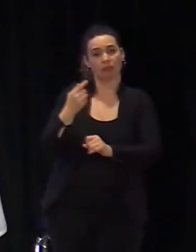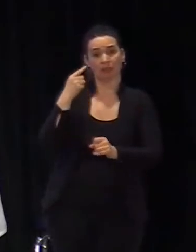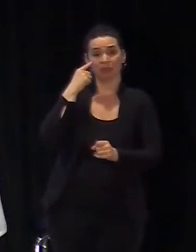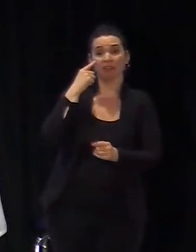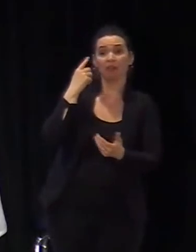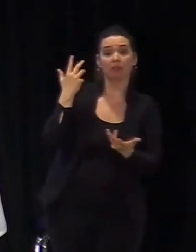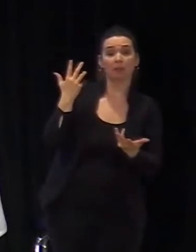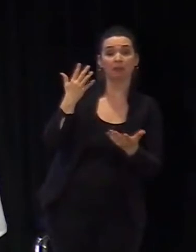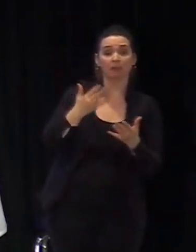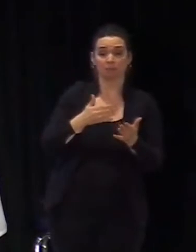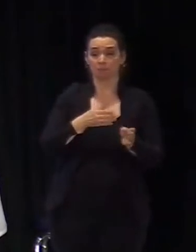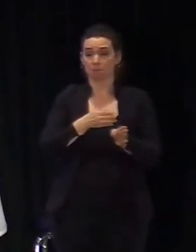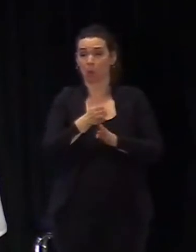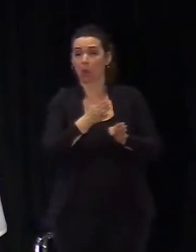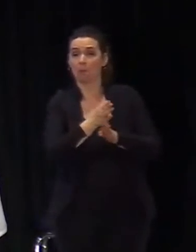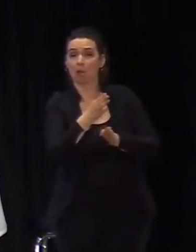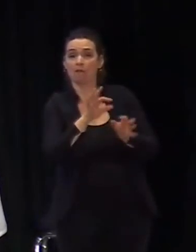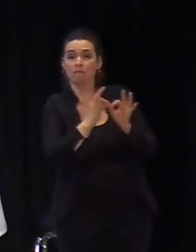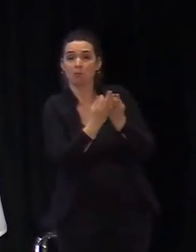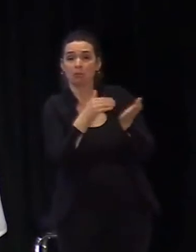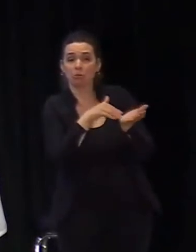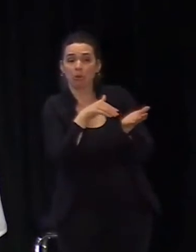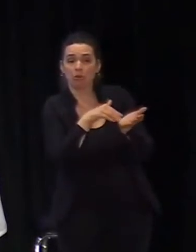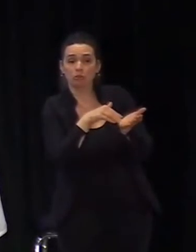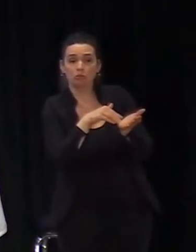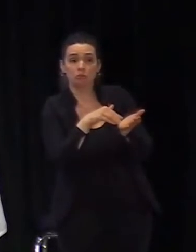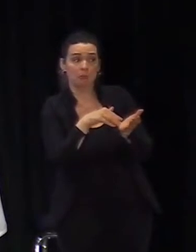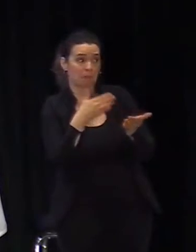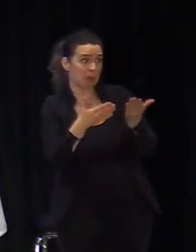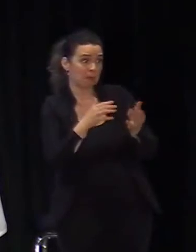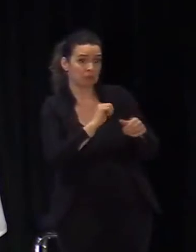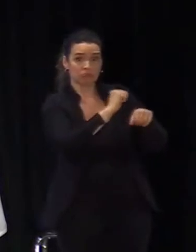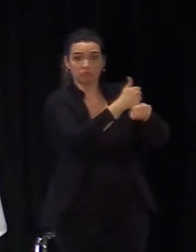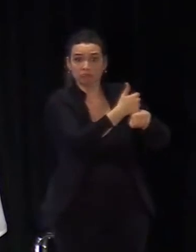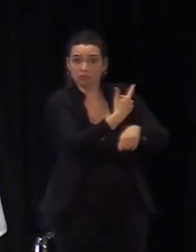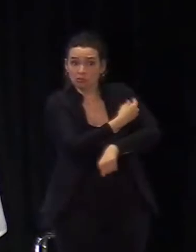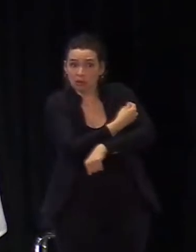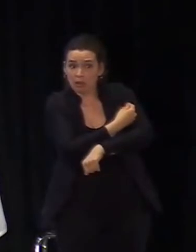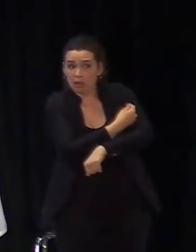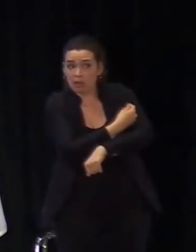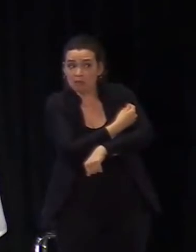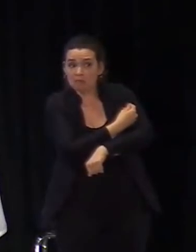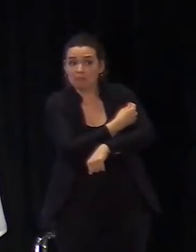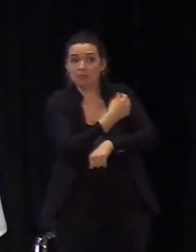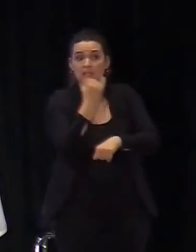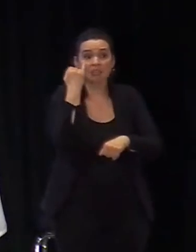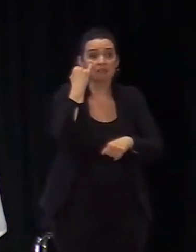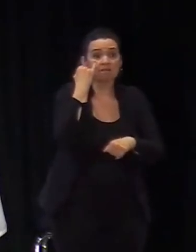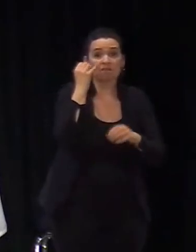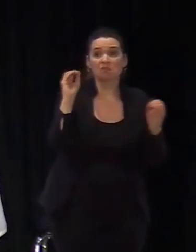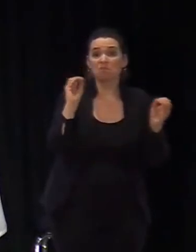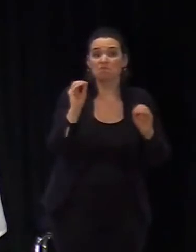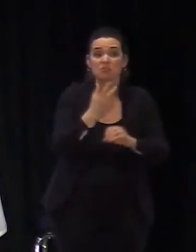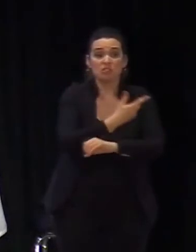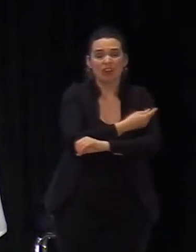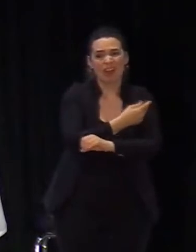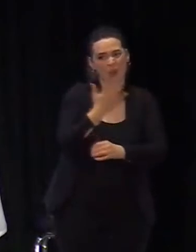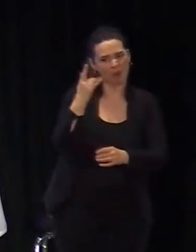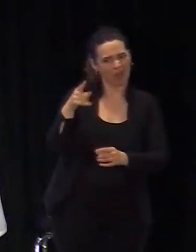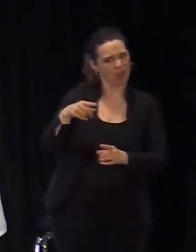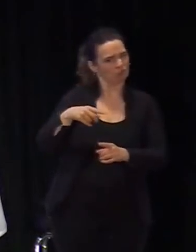they get this, they're not going to live. There'll be very high risk of not living. Those are the people we'd like to get vaccinated